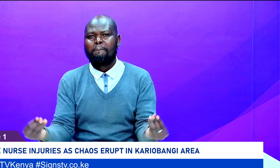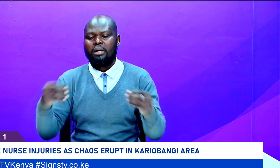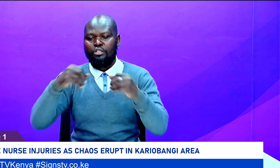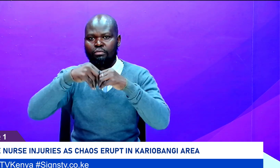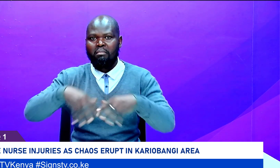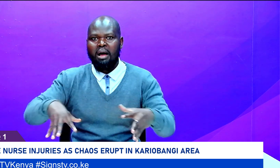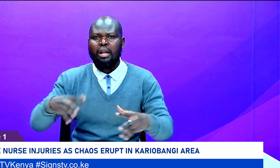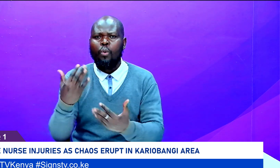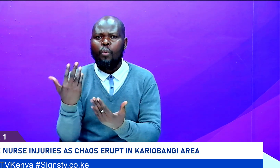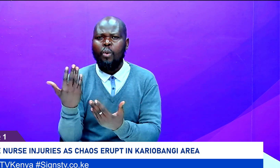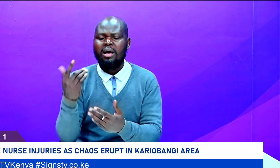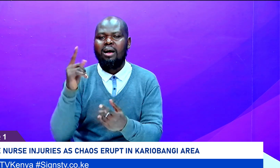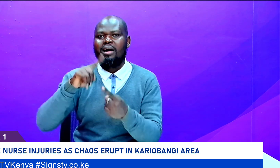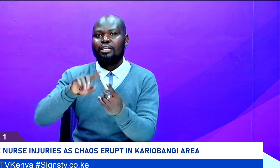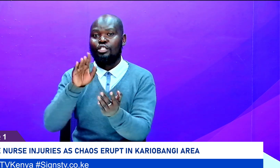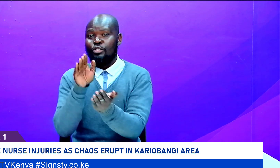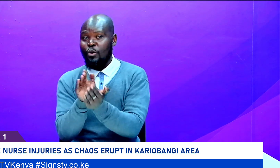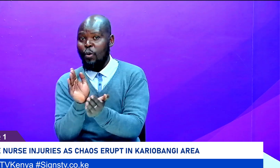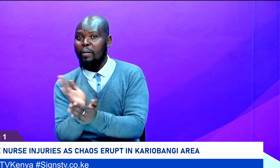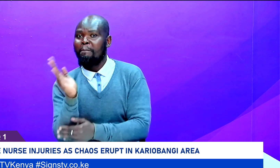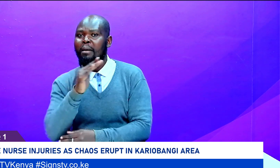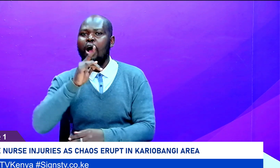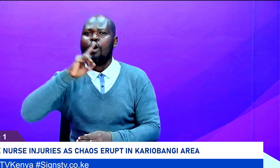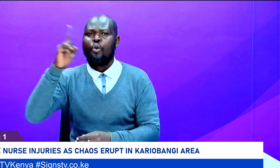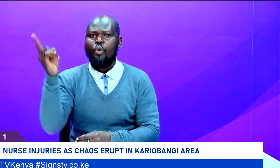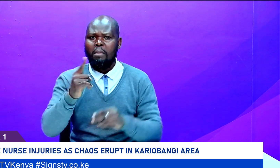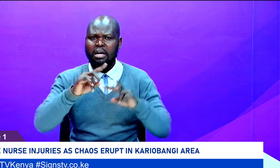Police have since been deployed to restore order